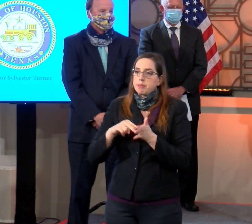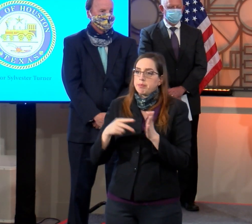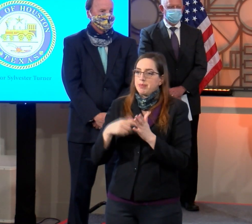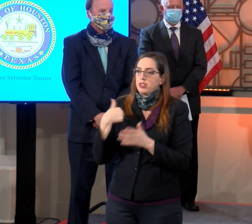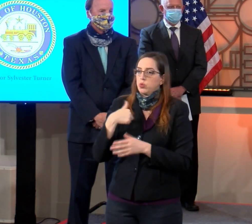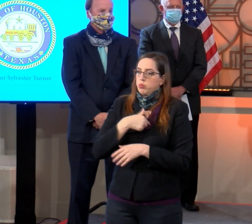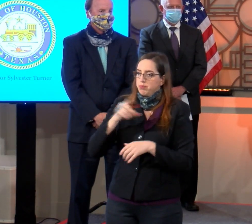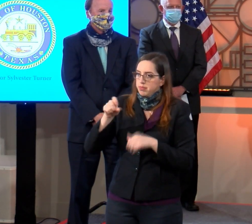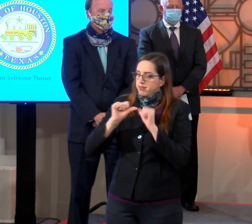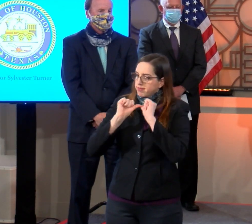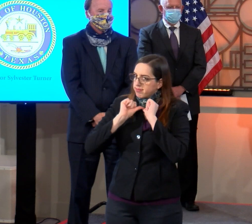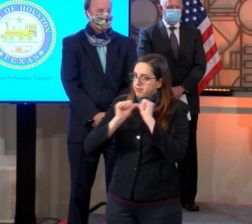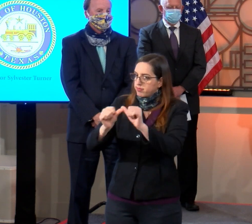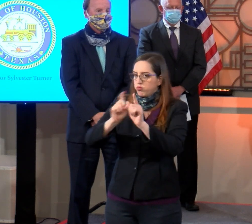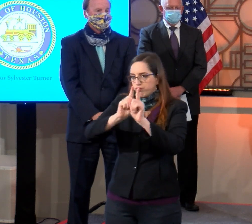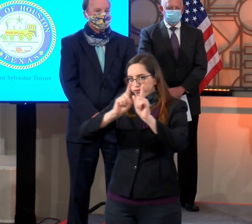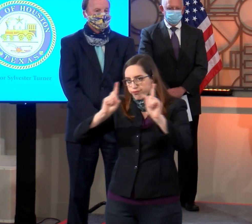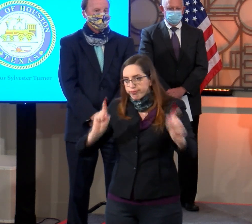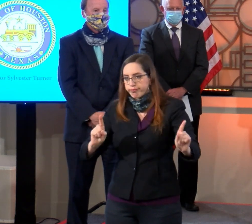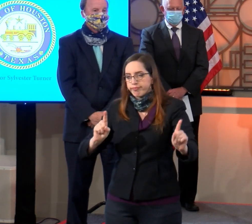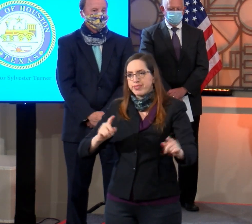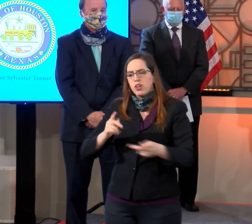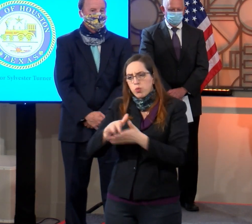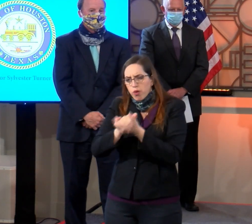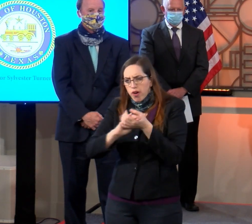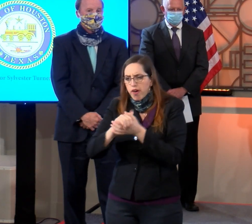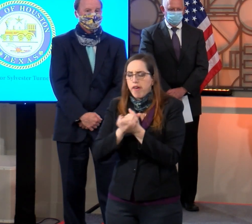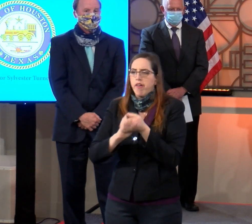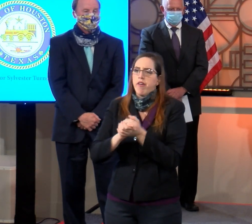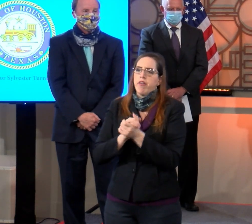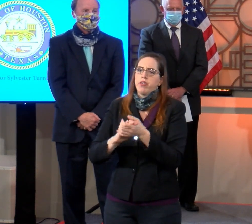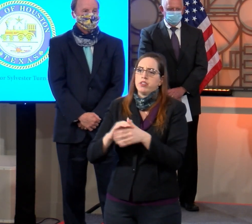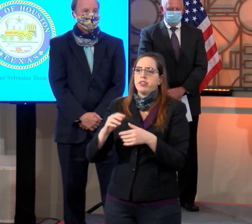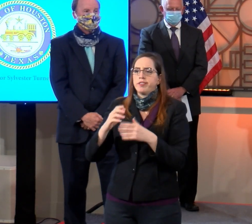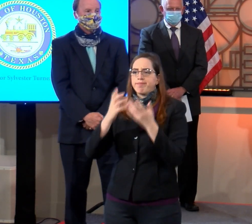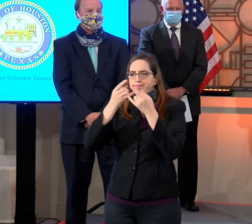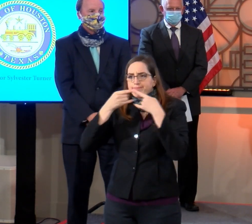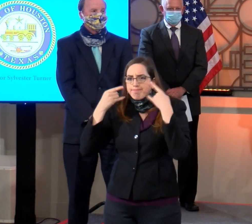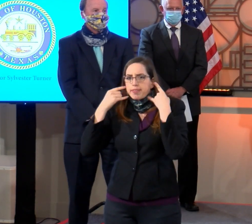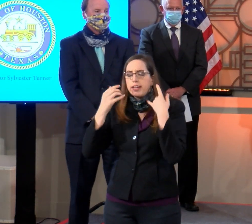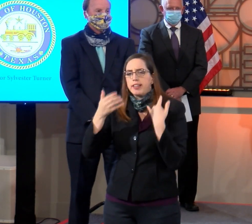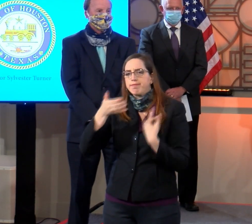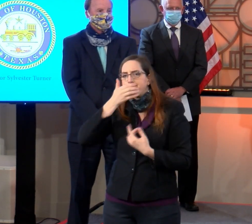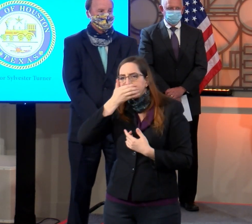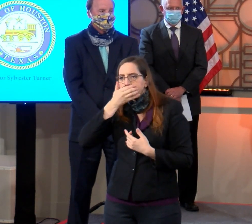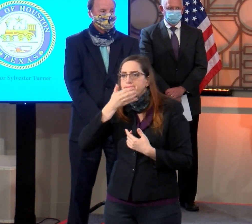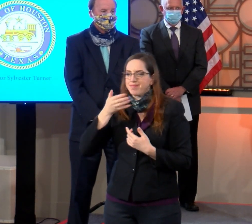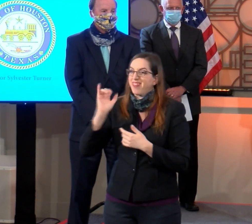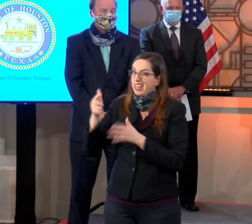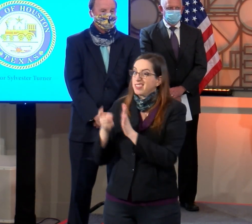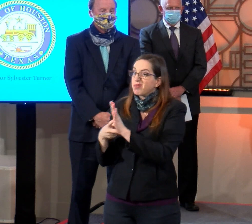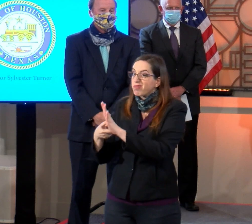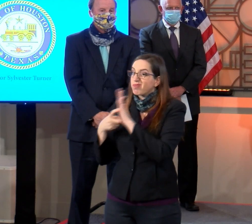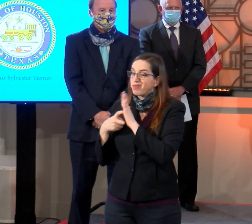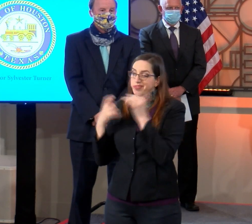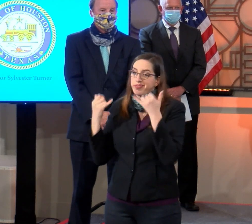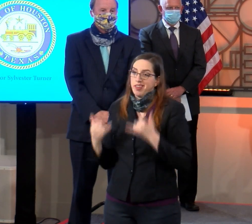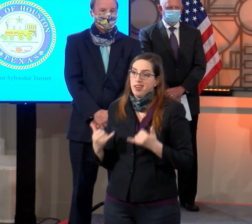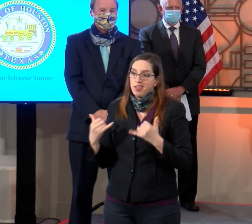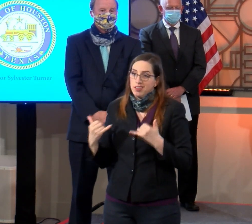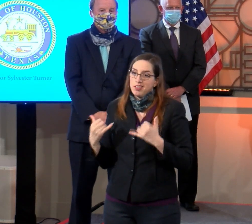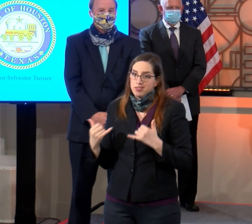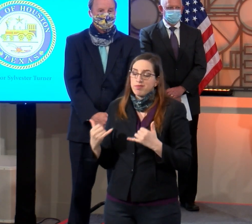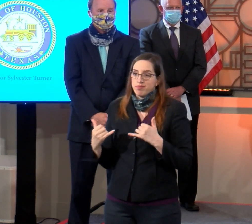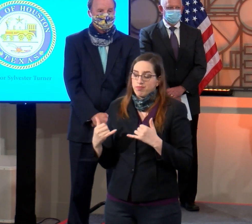in social distancing, good hygiene, wearing face coverings, which became, of course, mandatory in Harris County